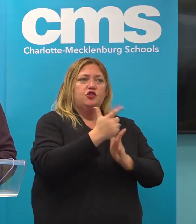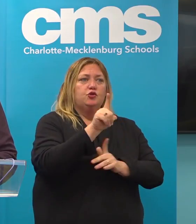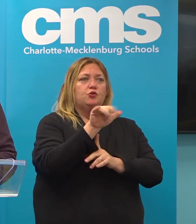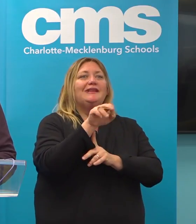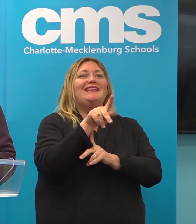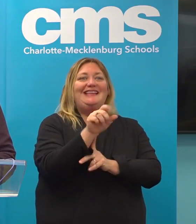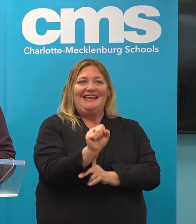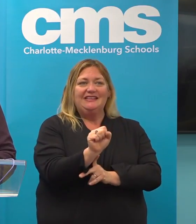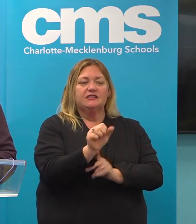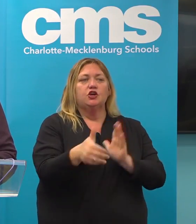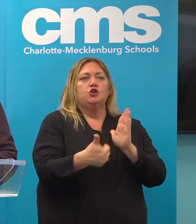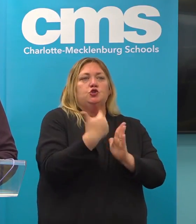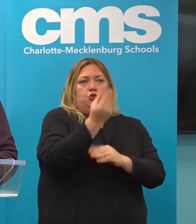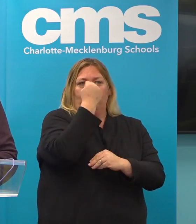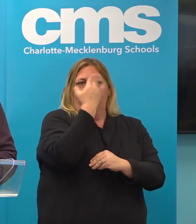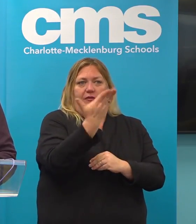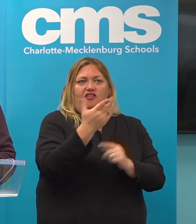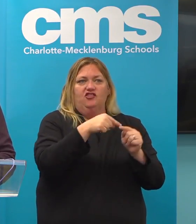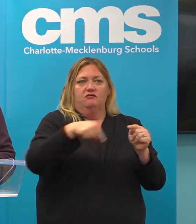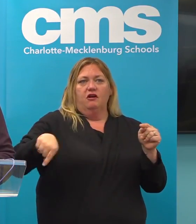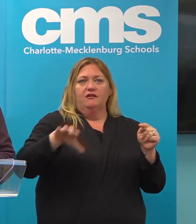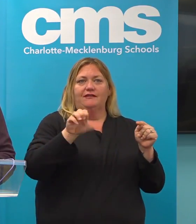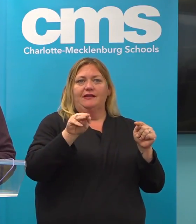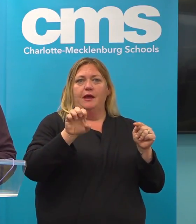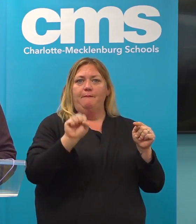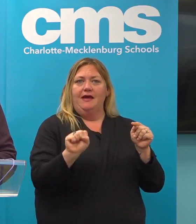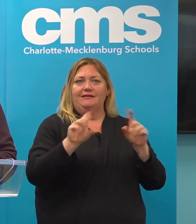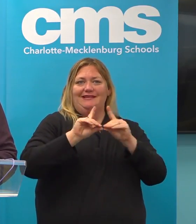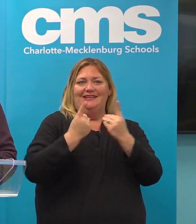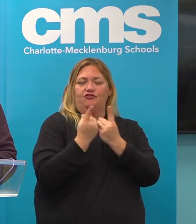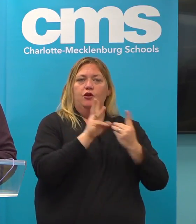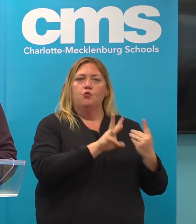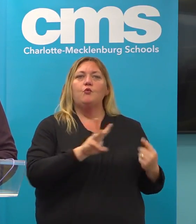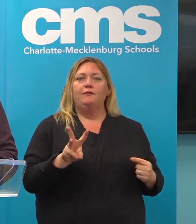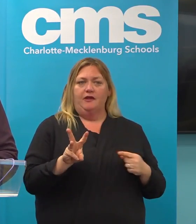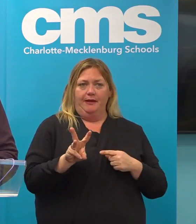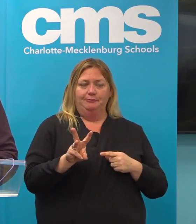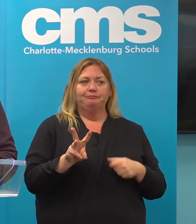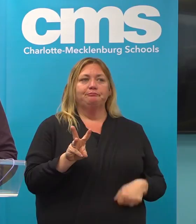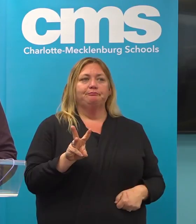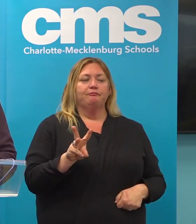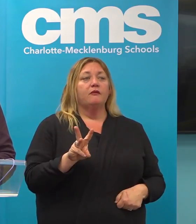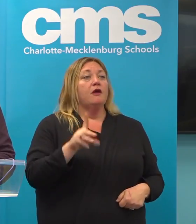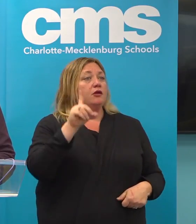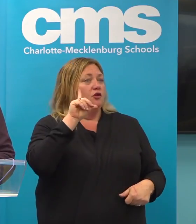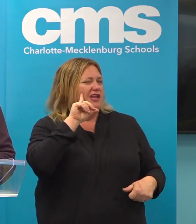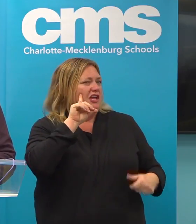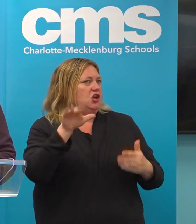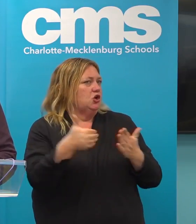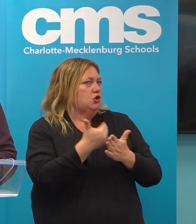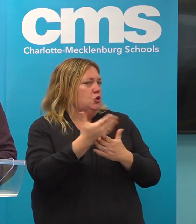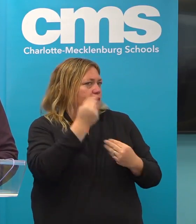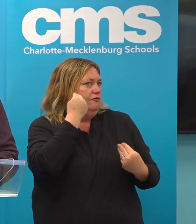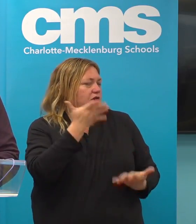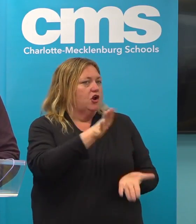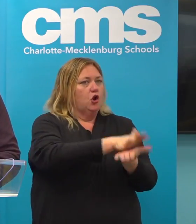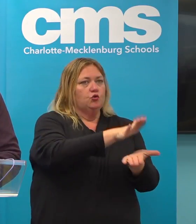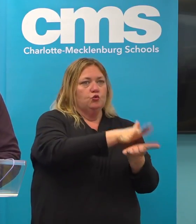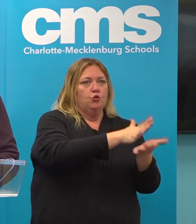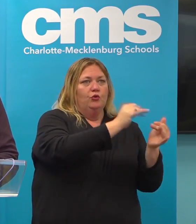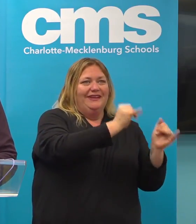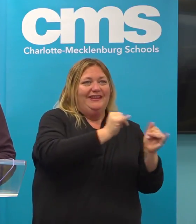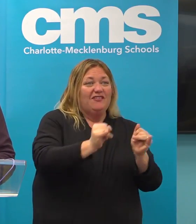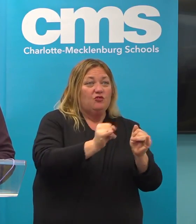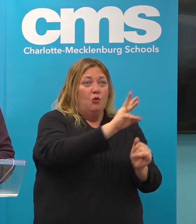new information on our CMS district website. You will also hear new information on our schools'